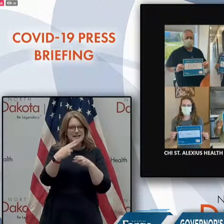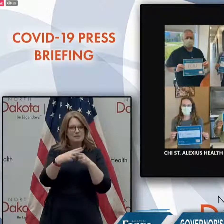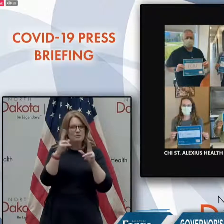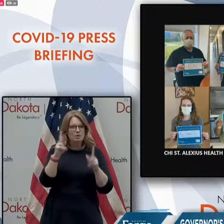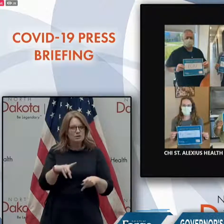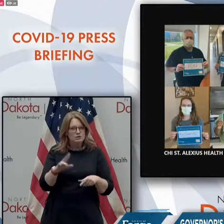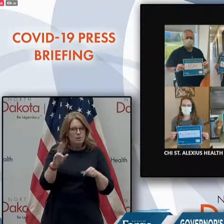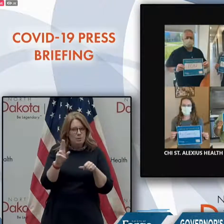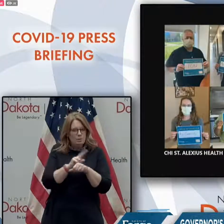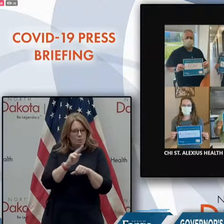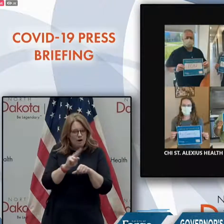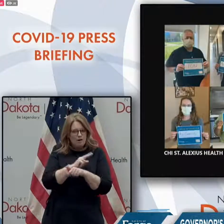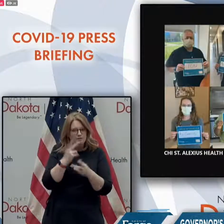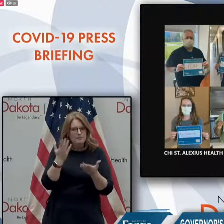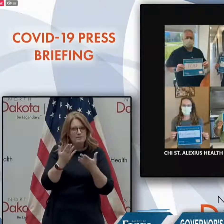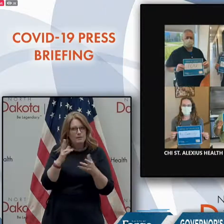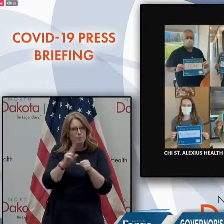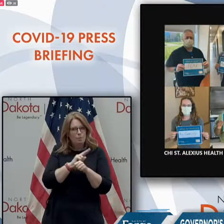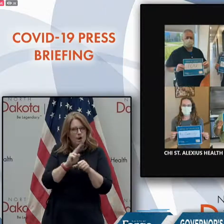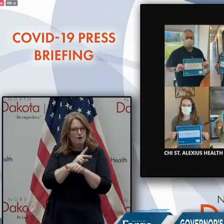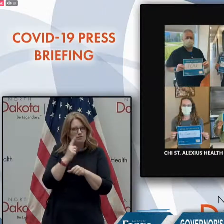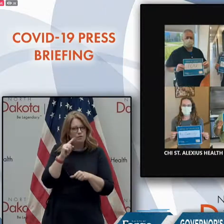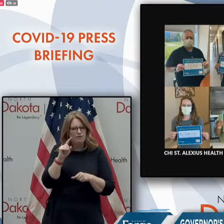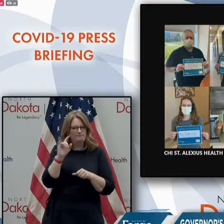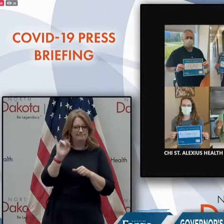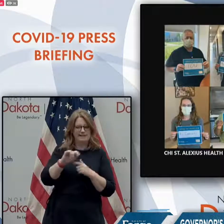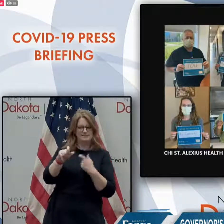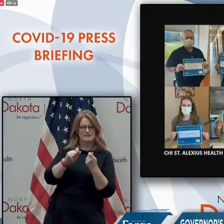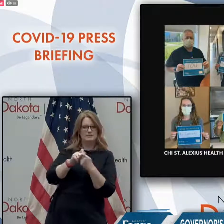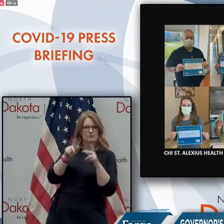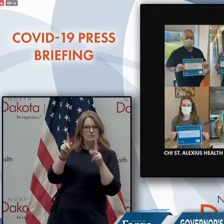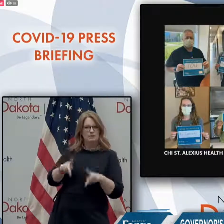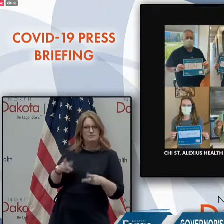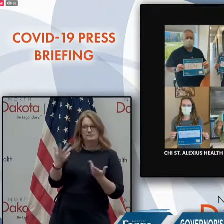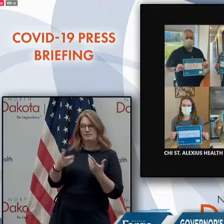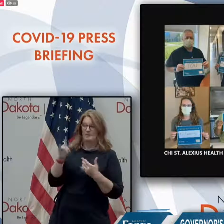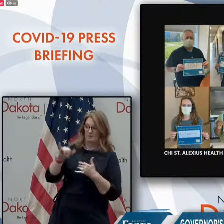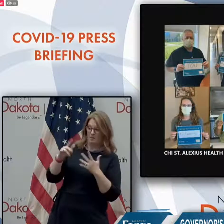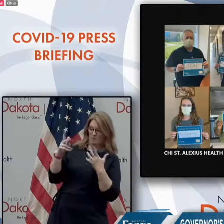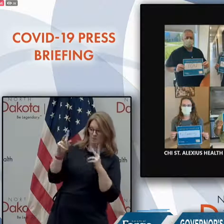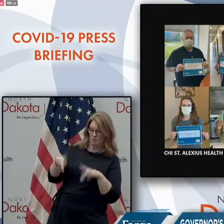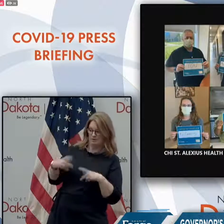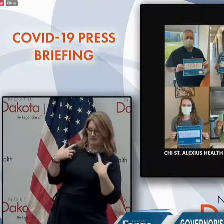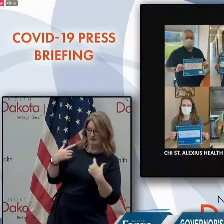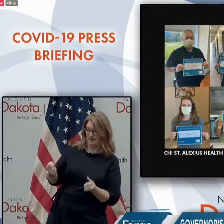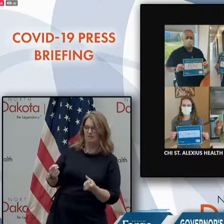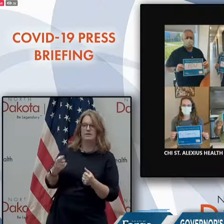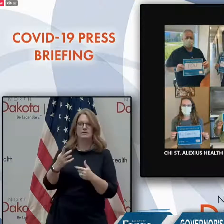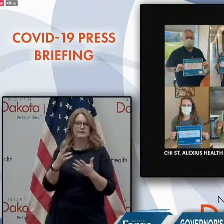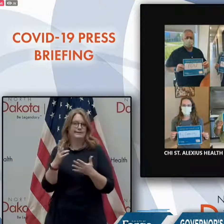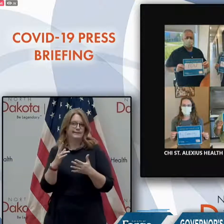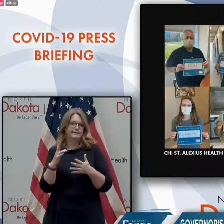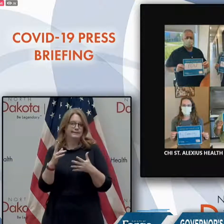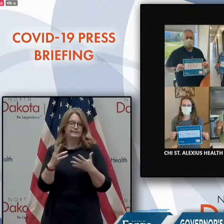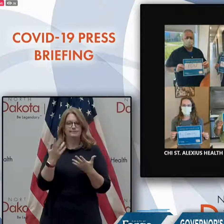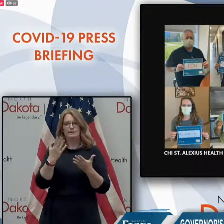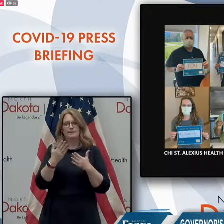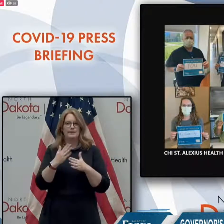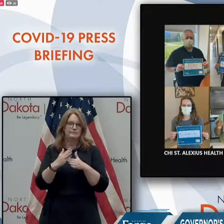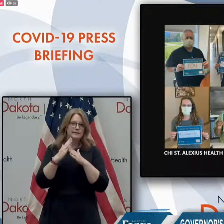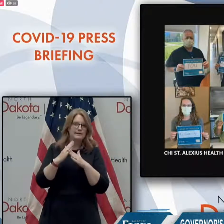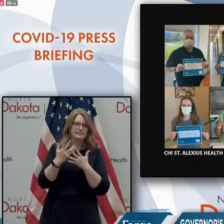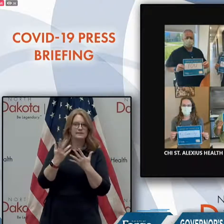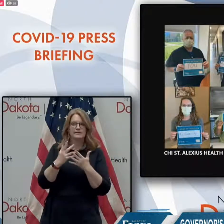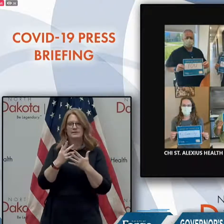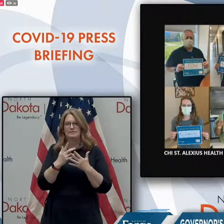for, who they might be wearing for, because they might have someone who's healthy that wears a mask. They're doing it to protect the lives and livelihoods